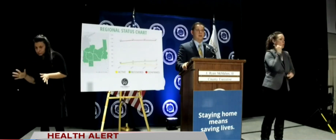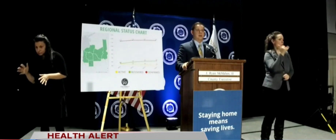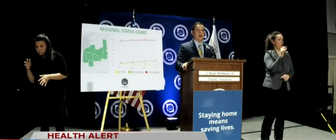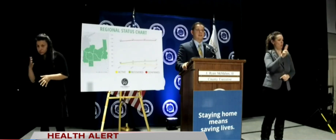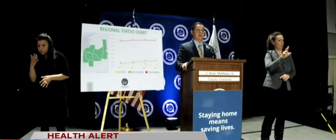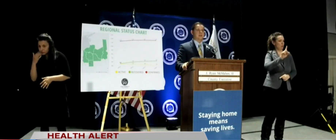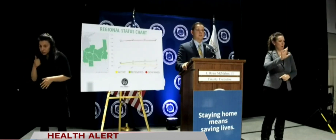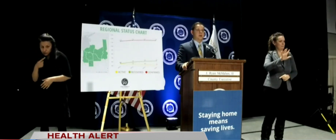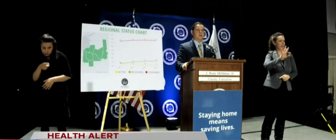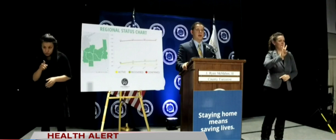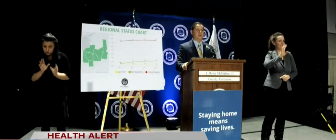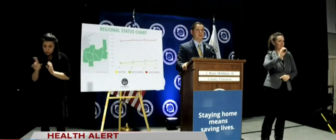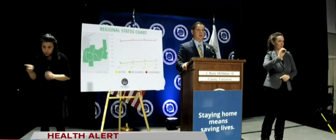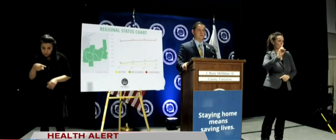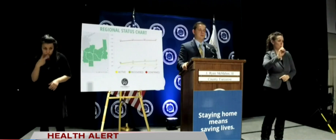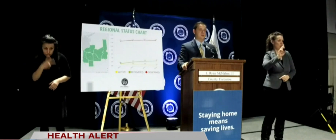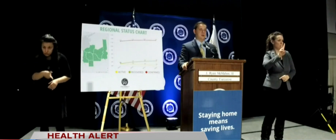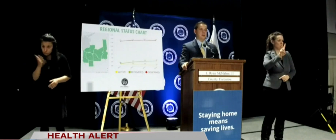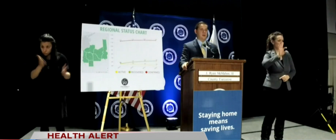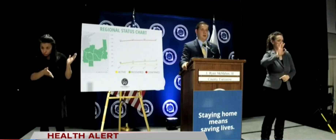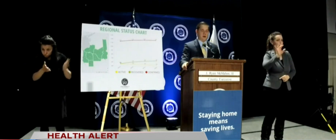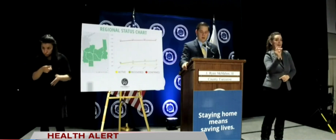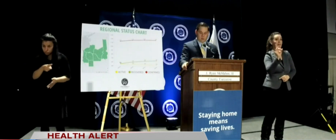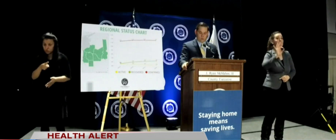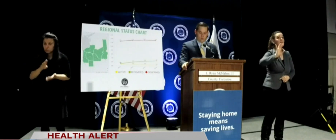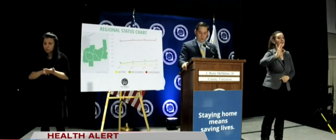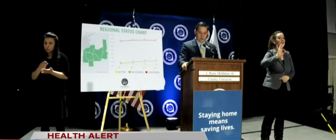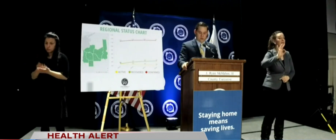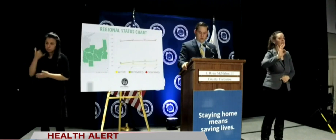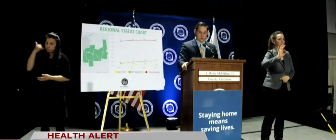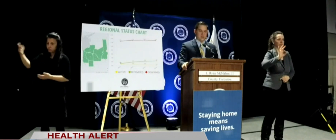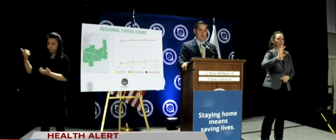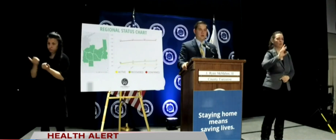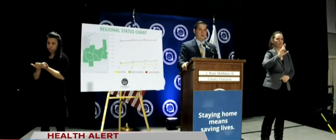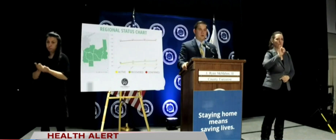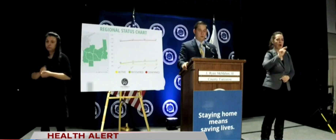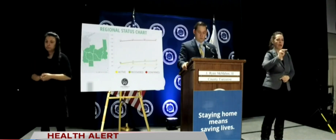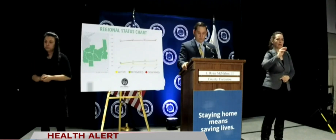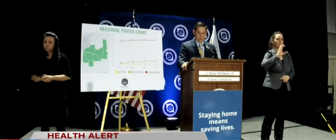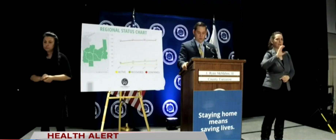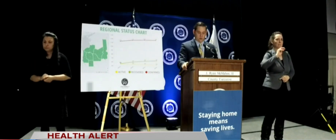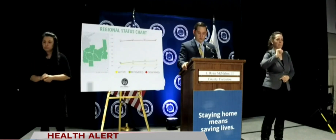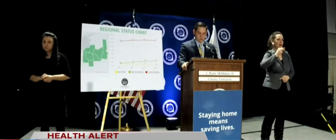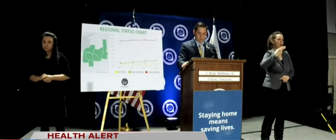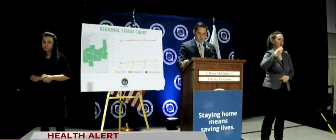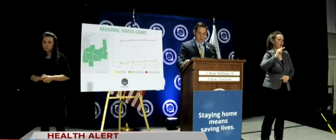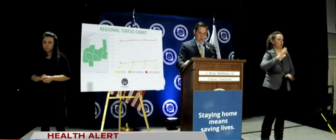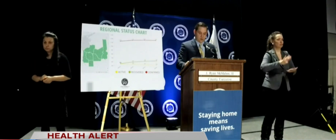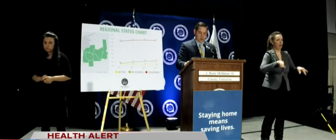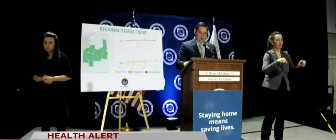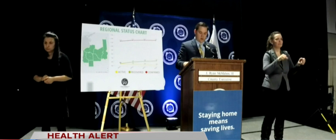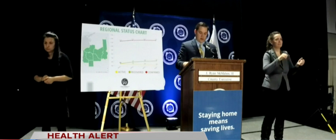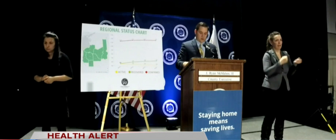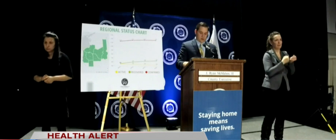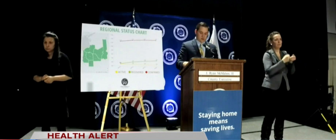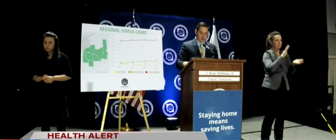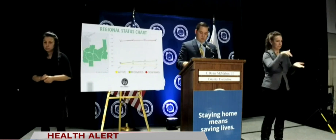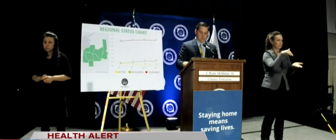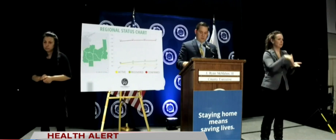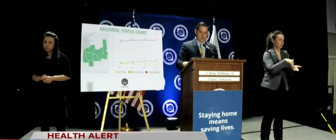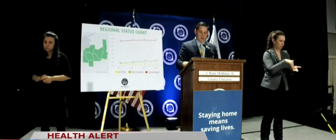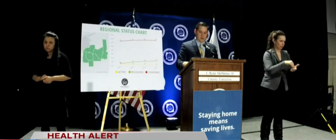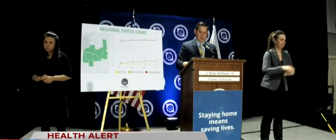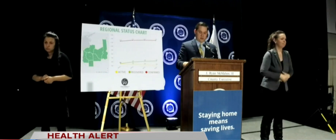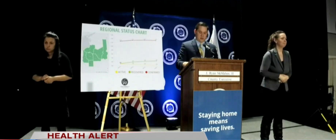Hotline, contact the McMahon Ryan Child Advocacy site. We need you to take care of our young people with us. Again, donations